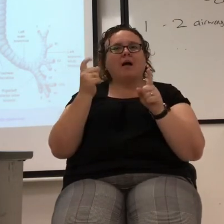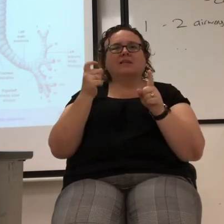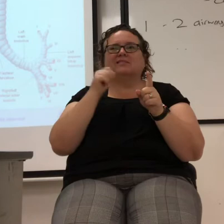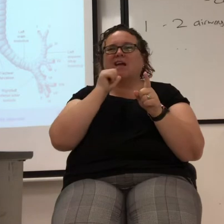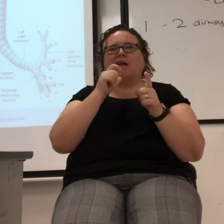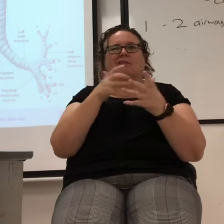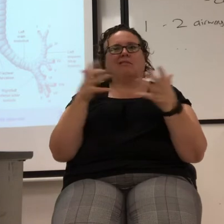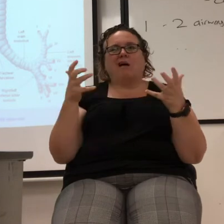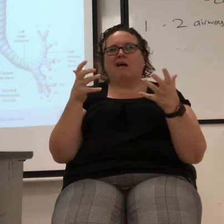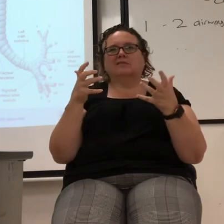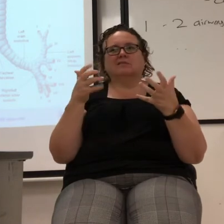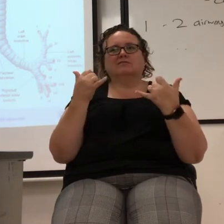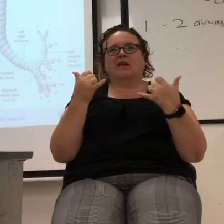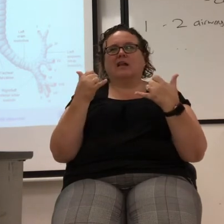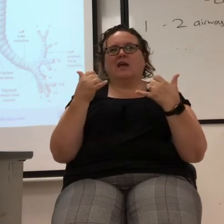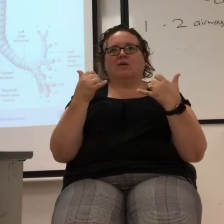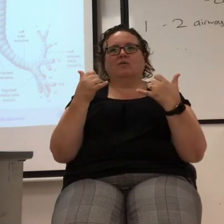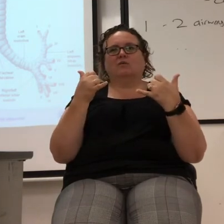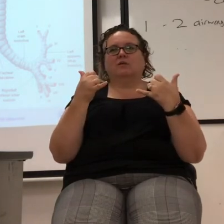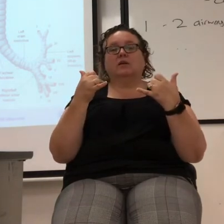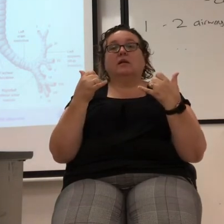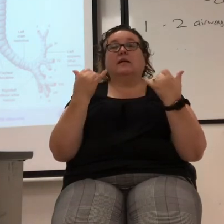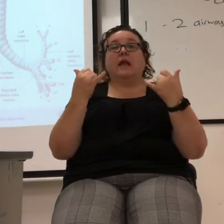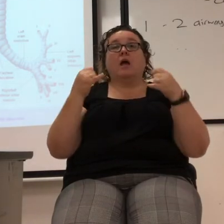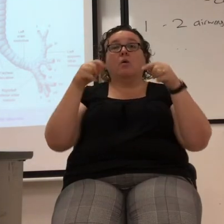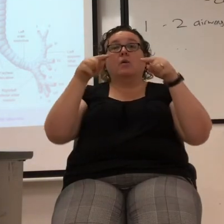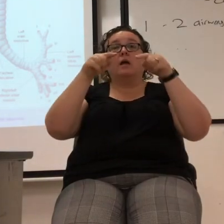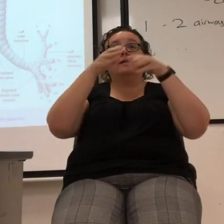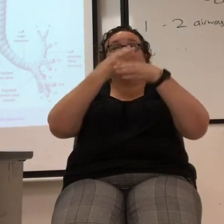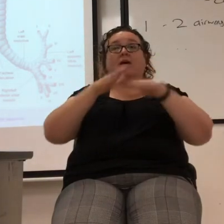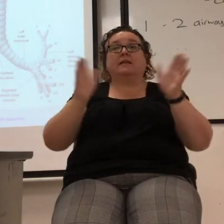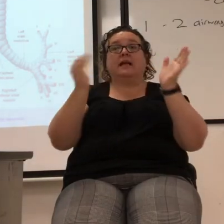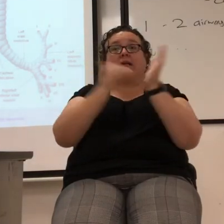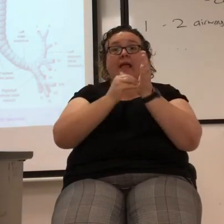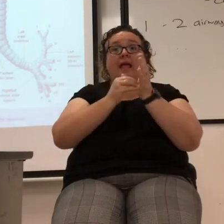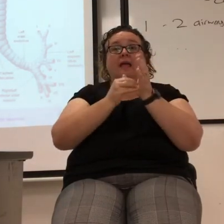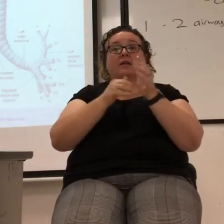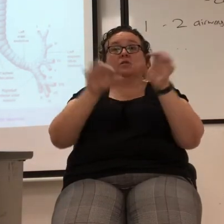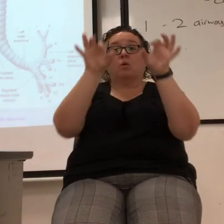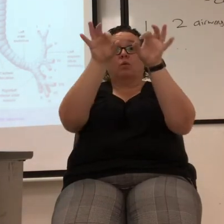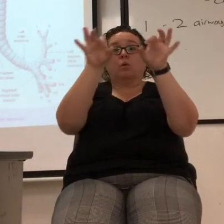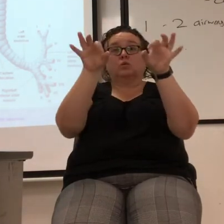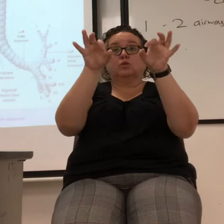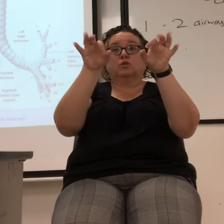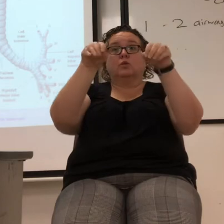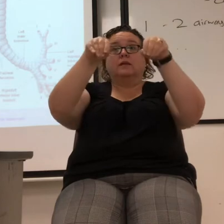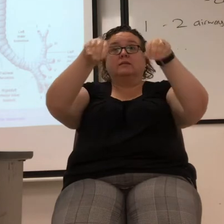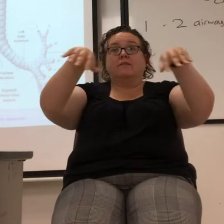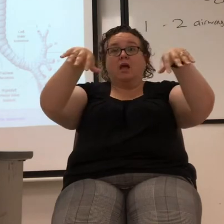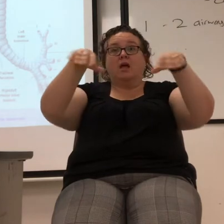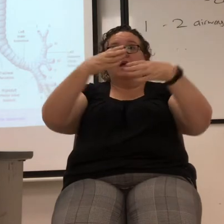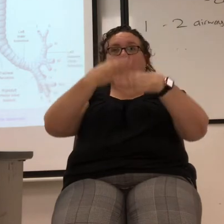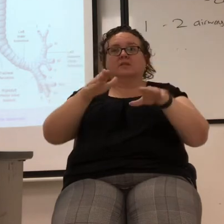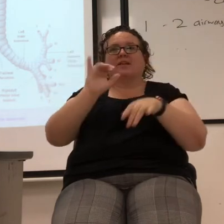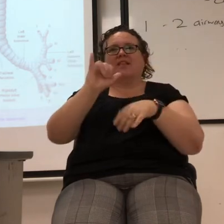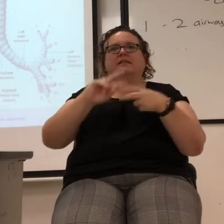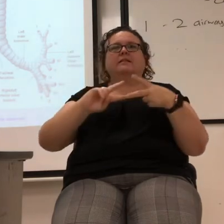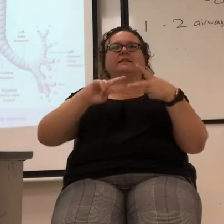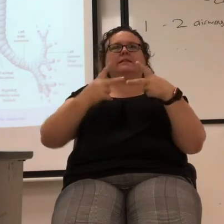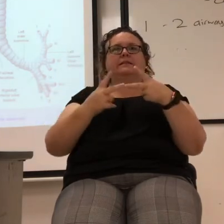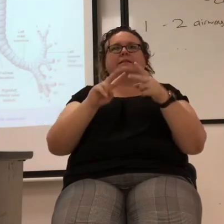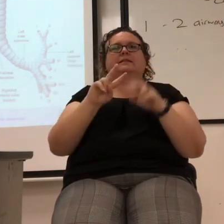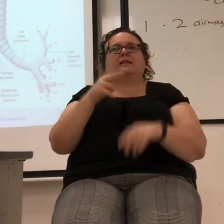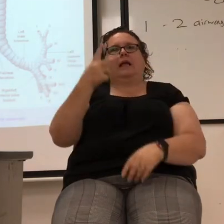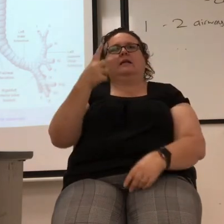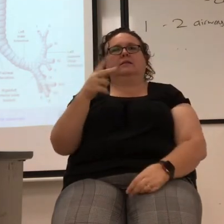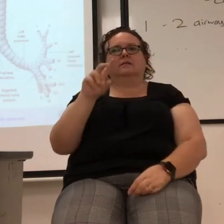not by much at this point. Now when it divides again, when each of those two airways divides, we call that the second division. And